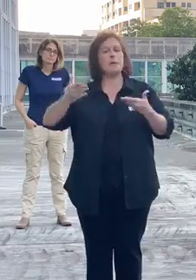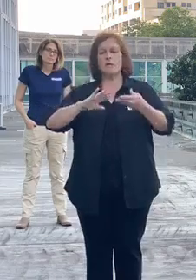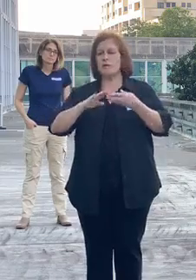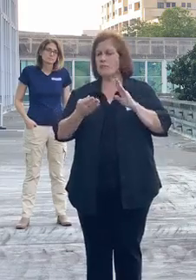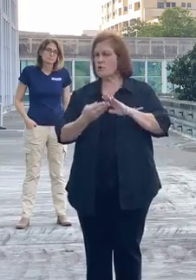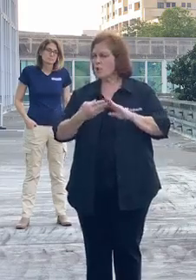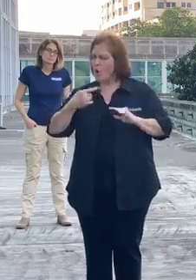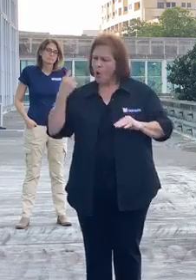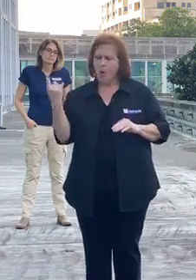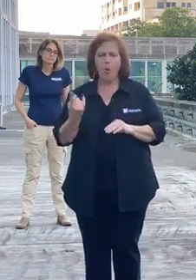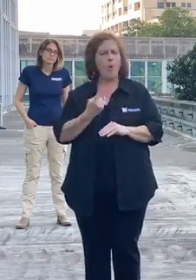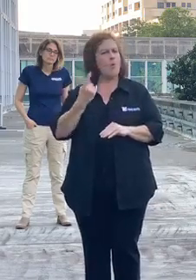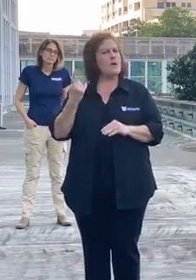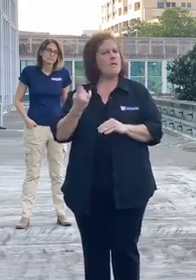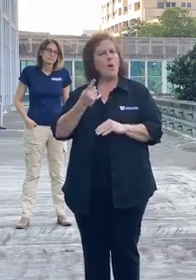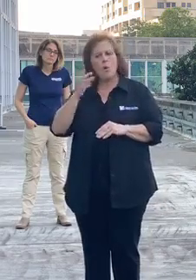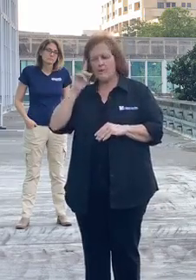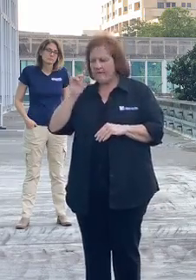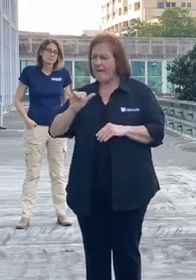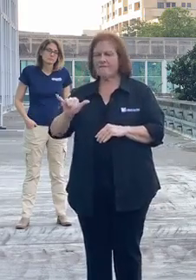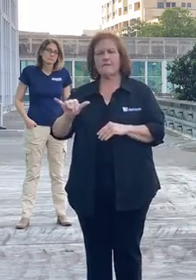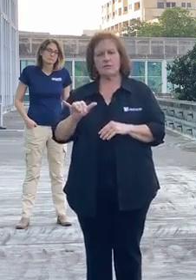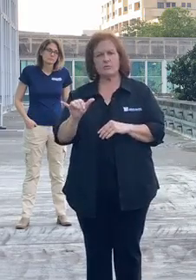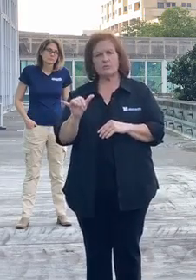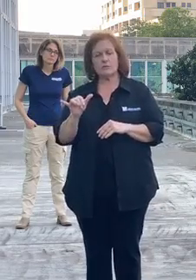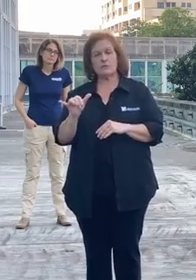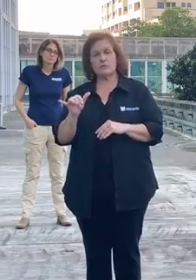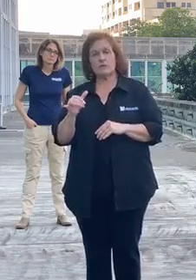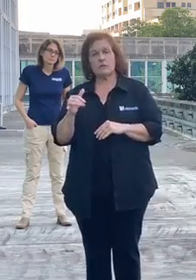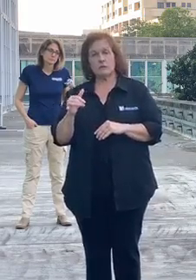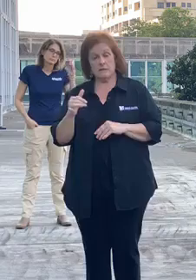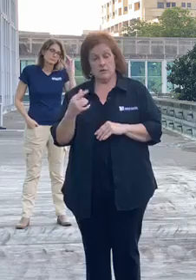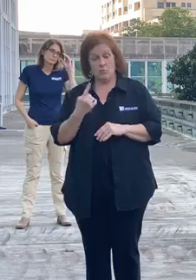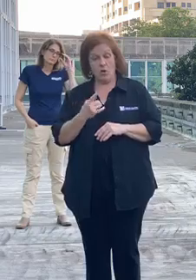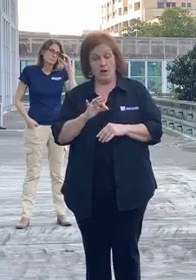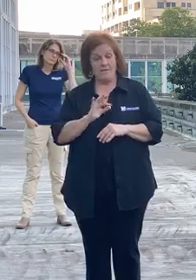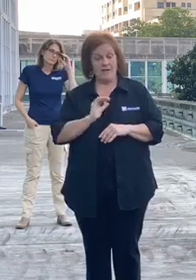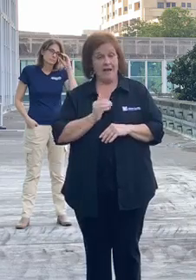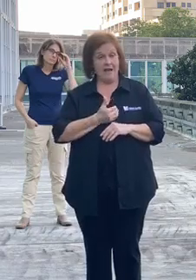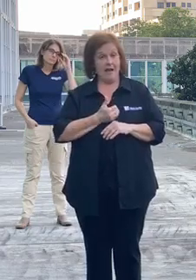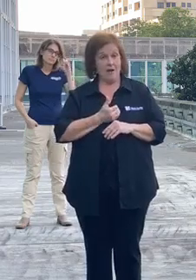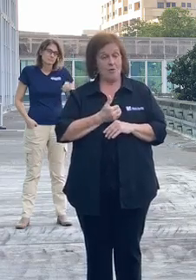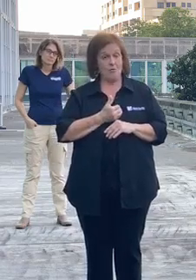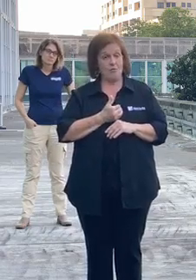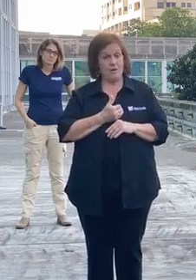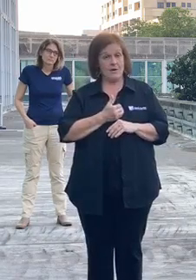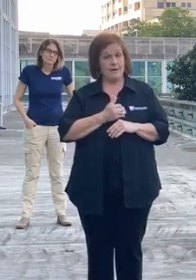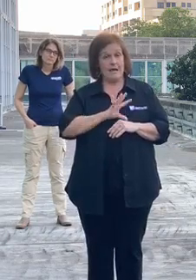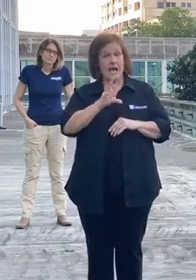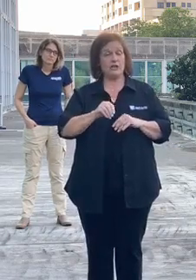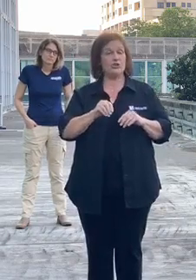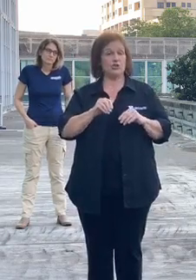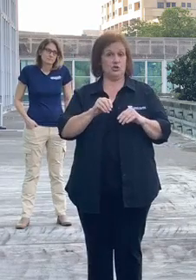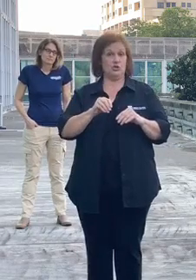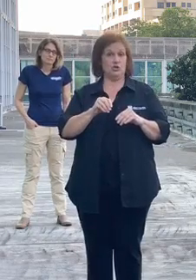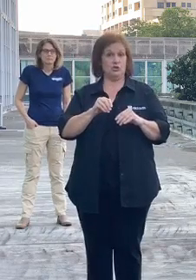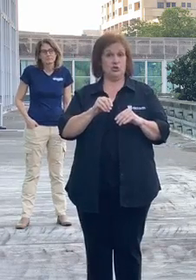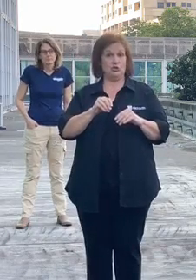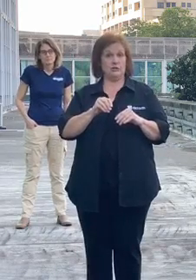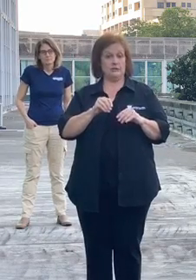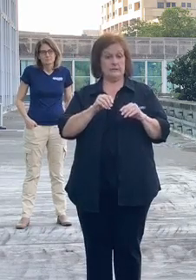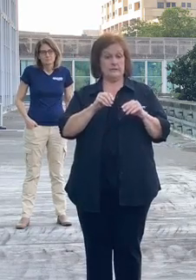always have been, always will be. And we had one of our Asian residents approached with a